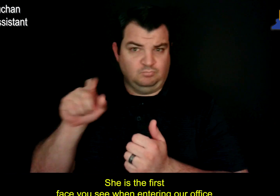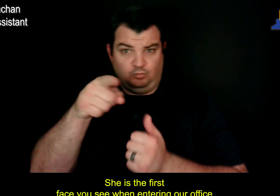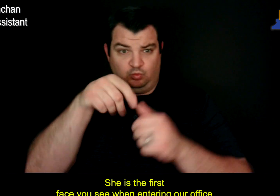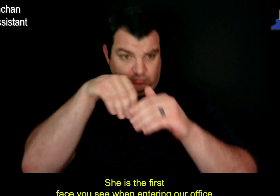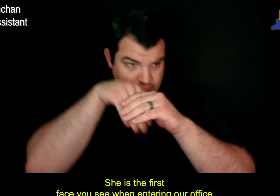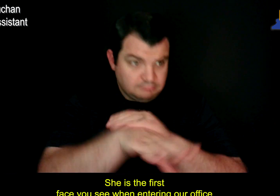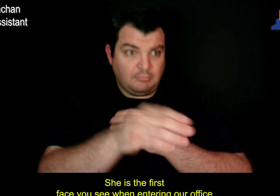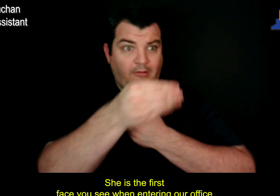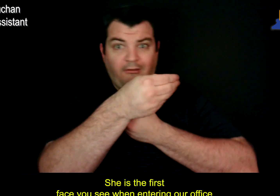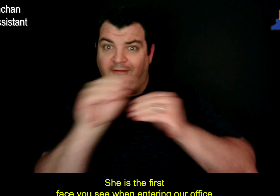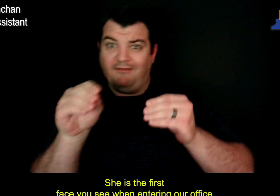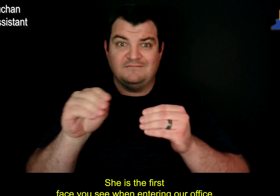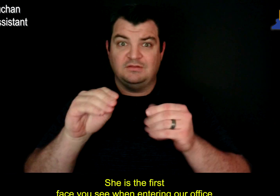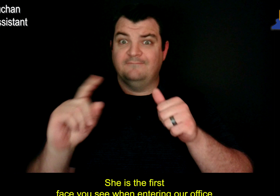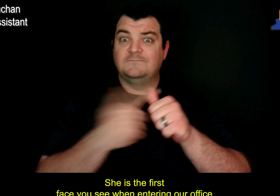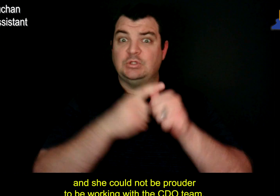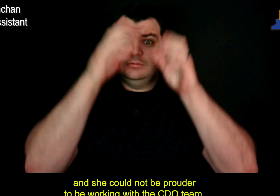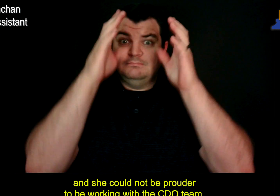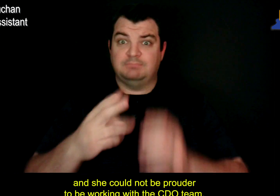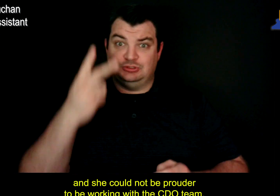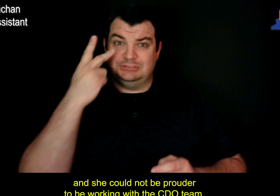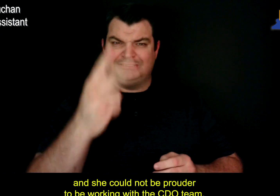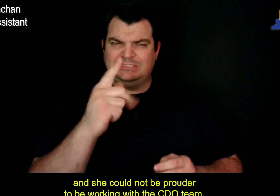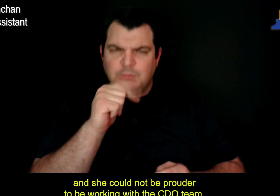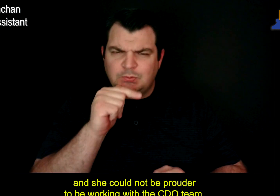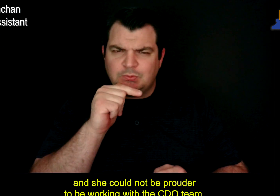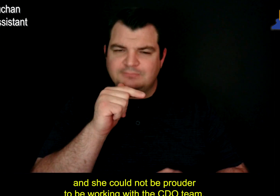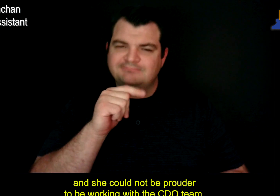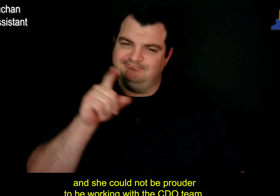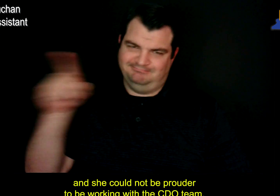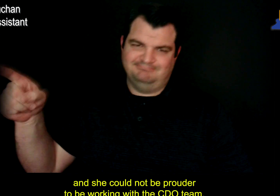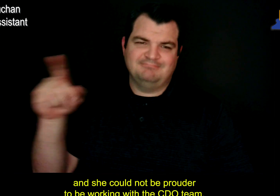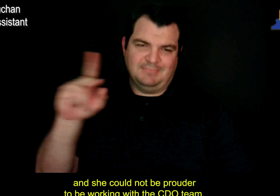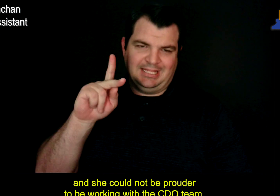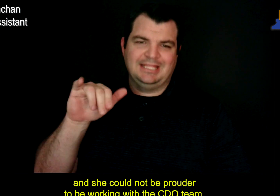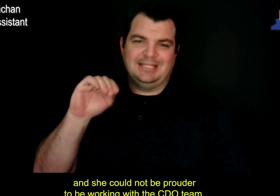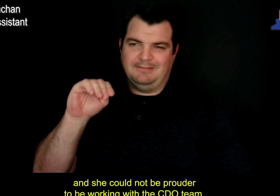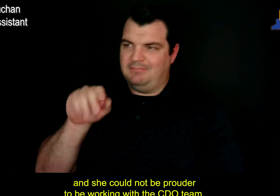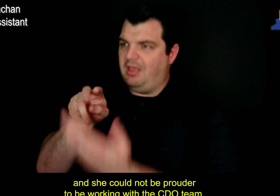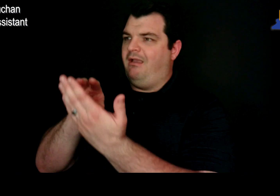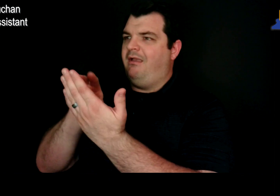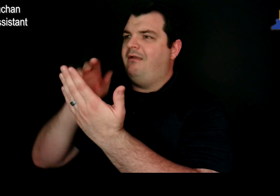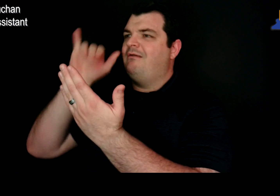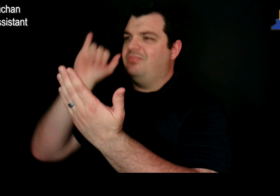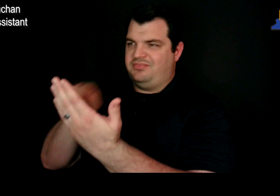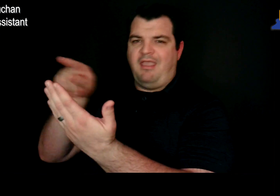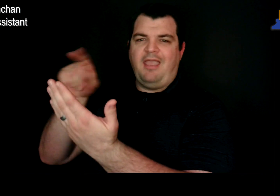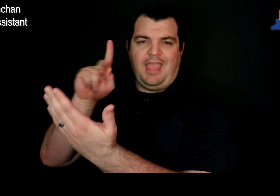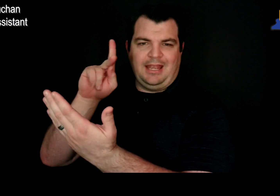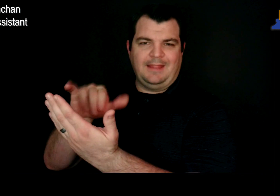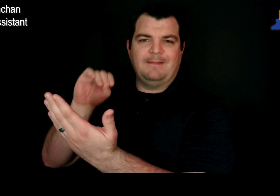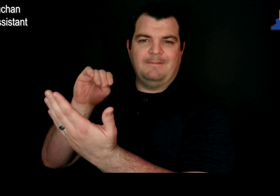She is the first face you see when entering the office, and she could not be prouder to be working with the CDO team.